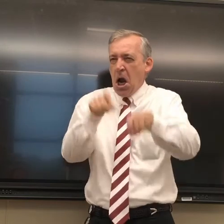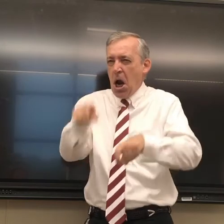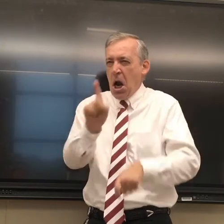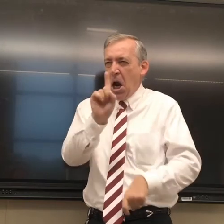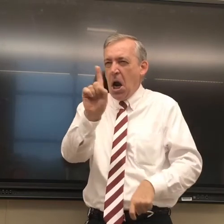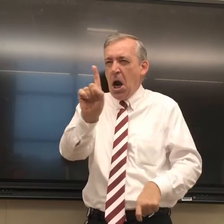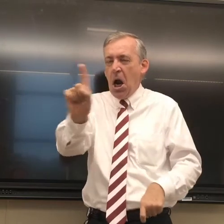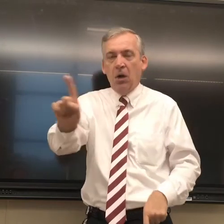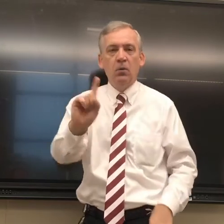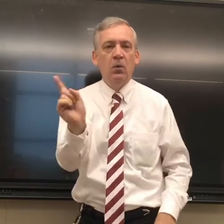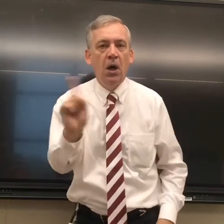yard.